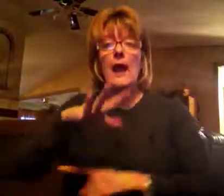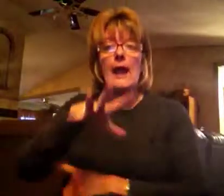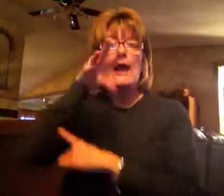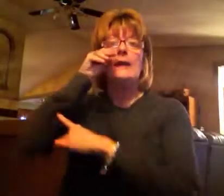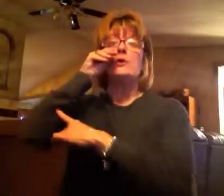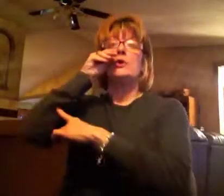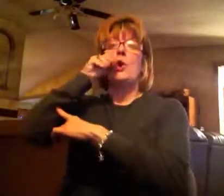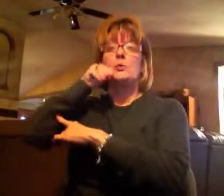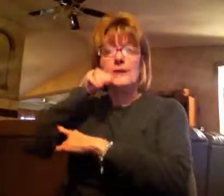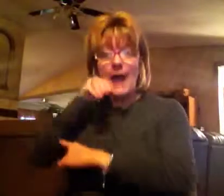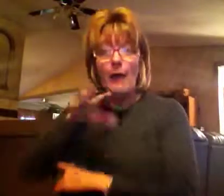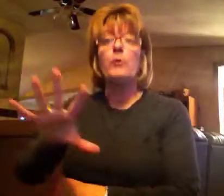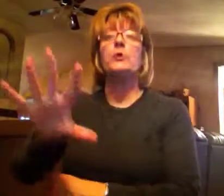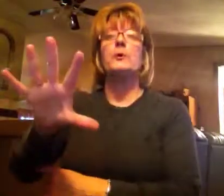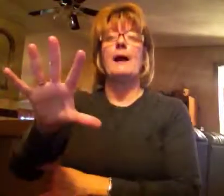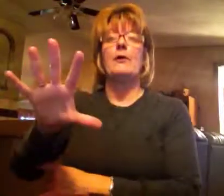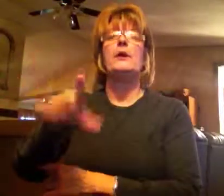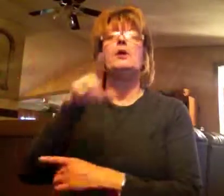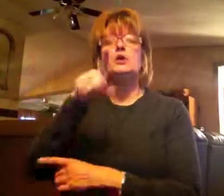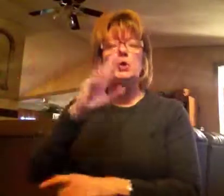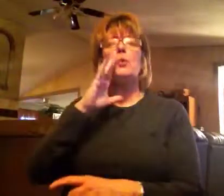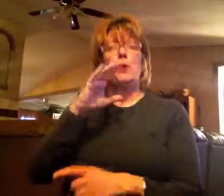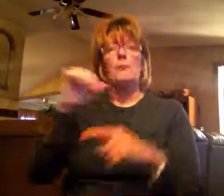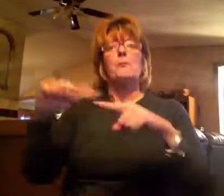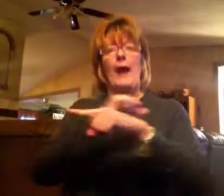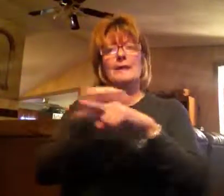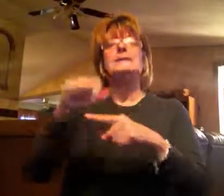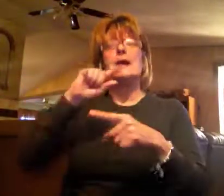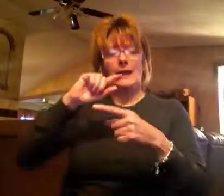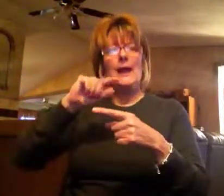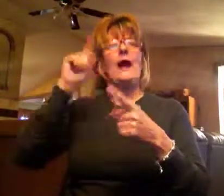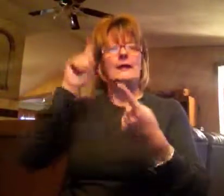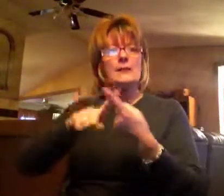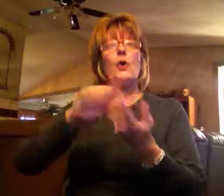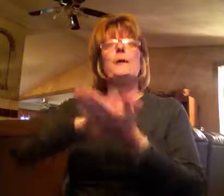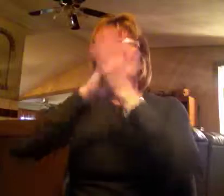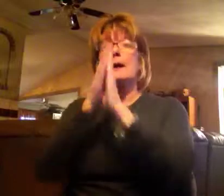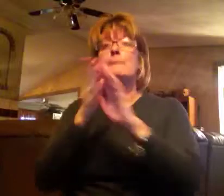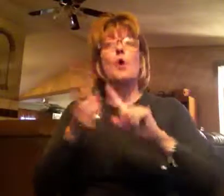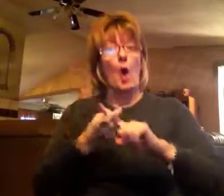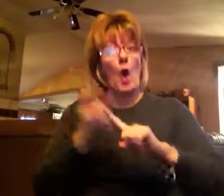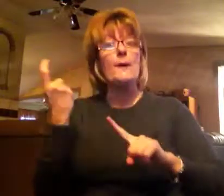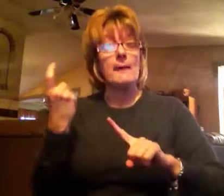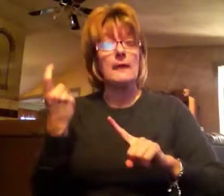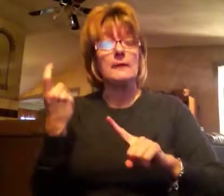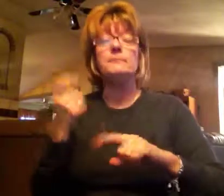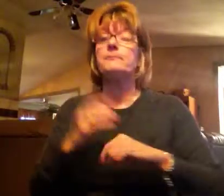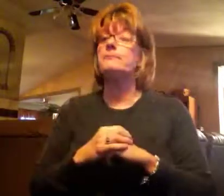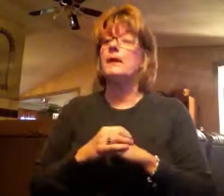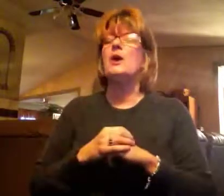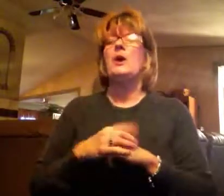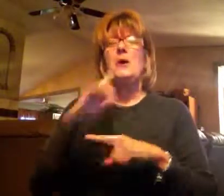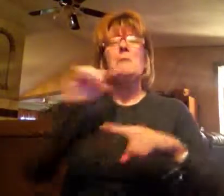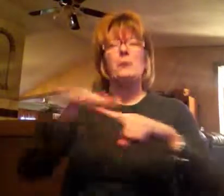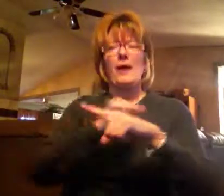to practice this routine for a few minutes a day until it becomes an automated exercise for you. And practicing really helps a lot. If